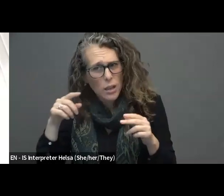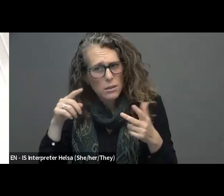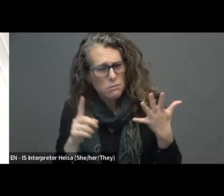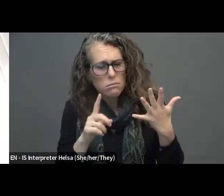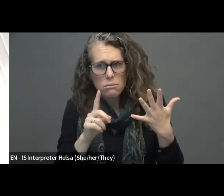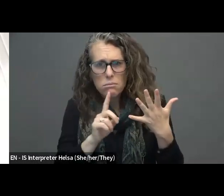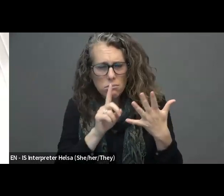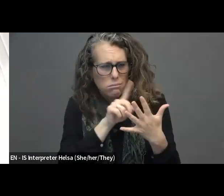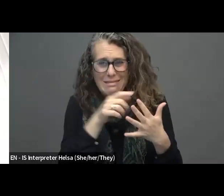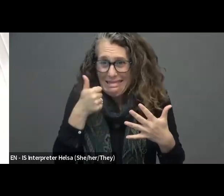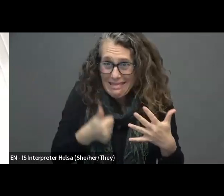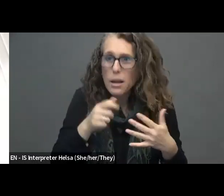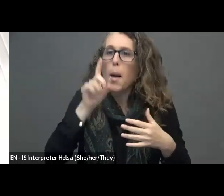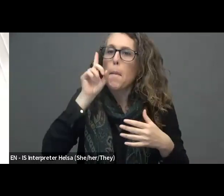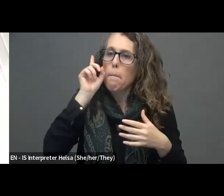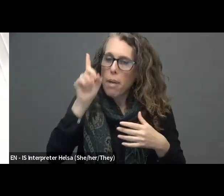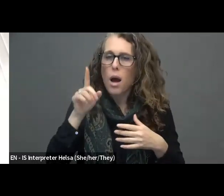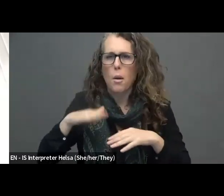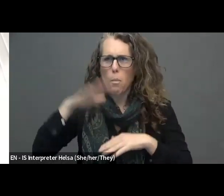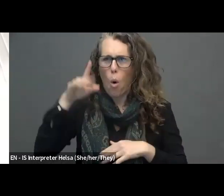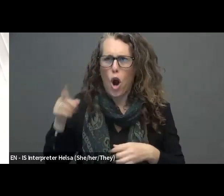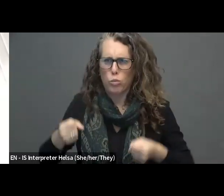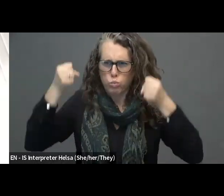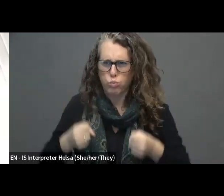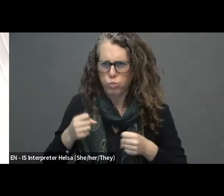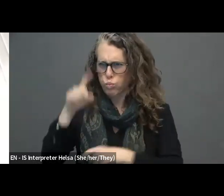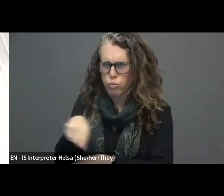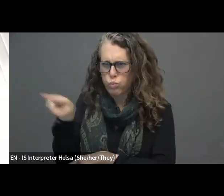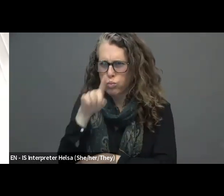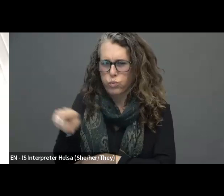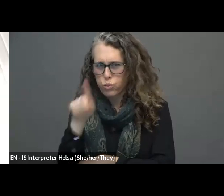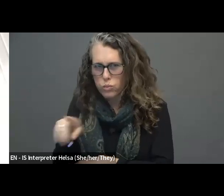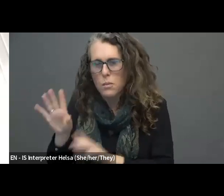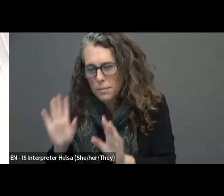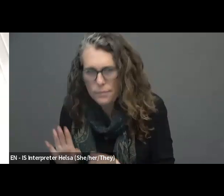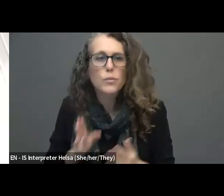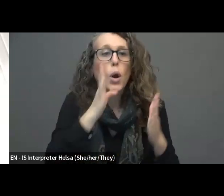scale. Now, when you look at the participants